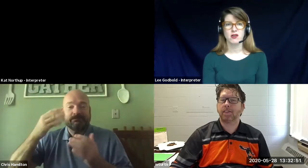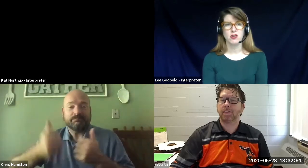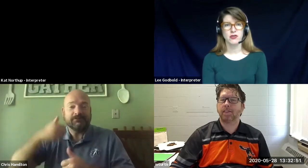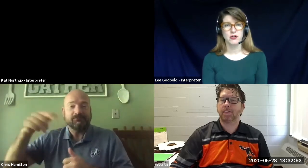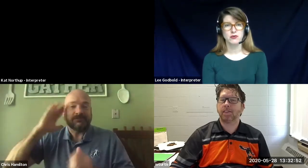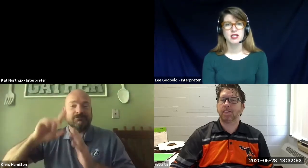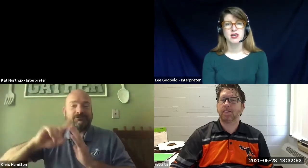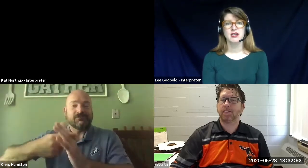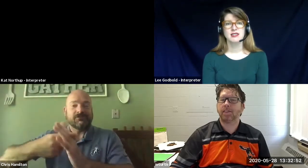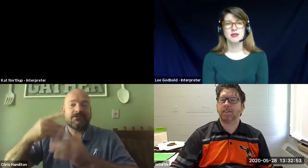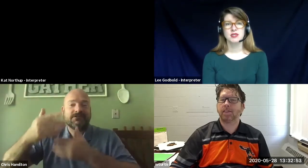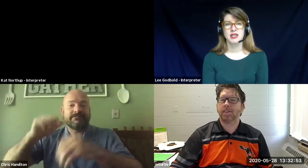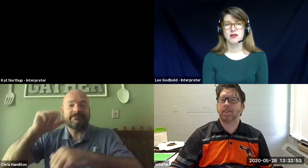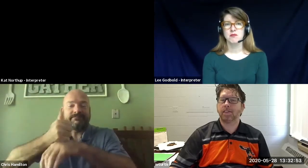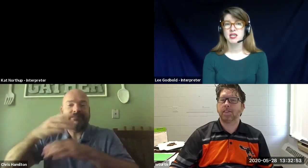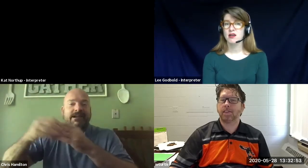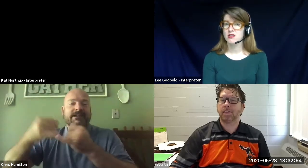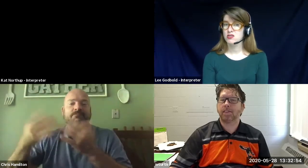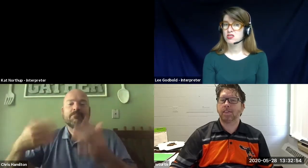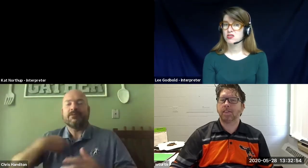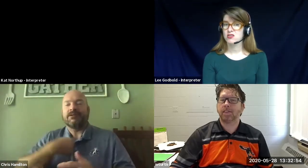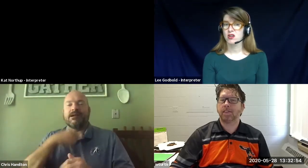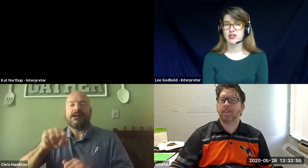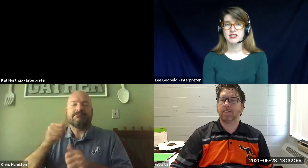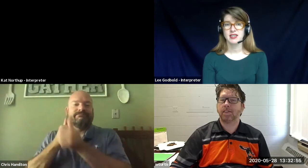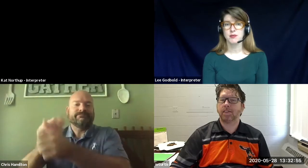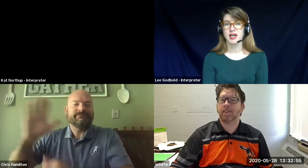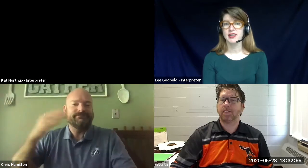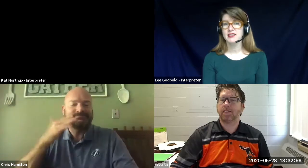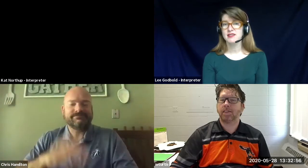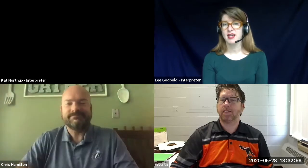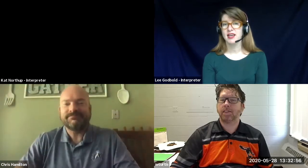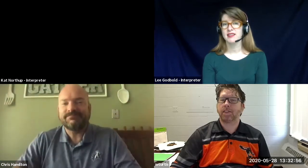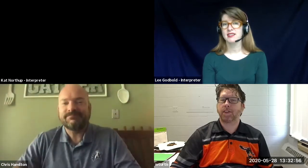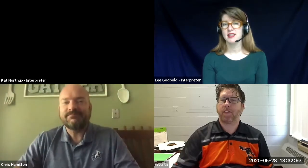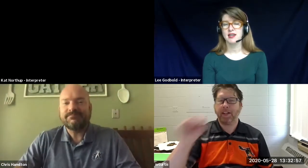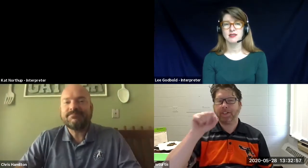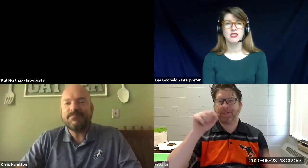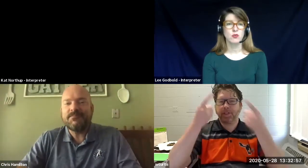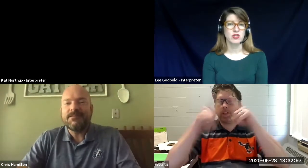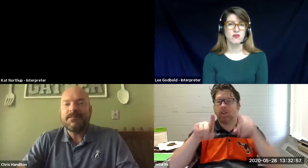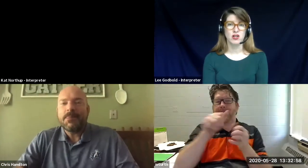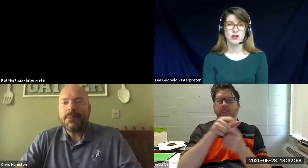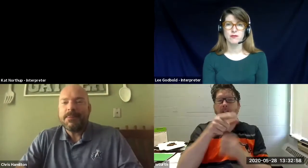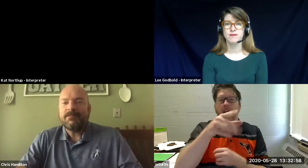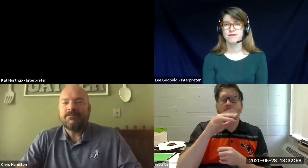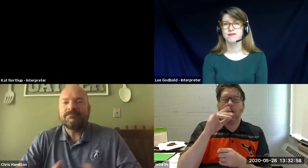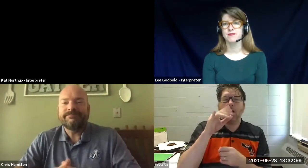on those. It seems like many colleges are already setting up guidance, and that's a lead that we can follow.